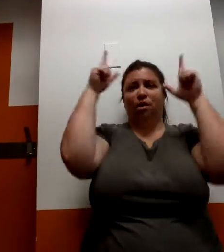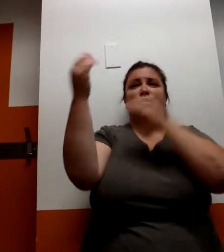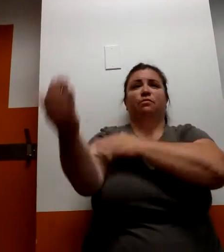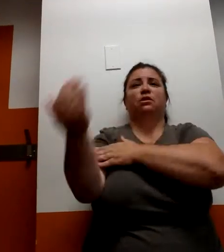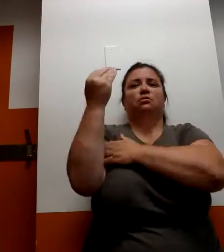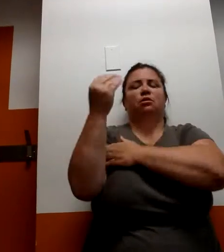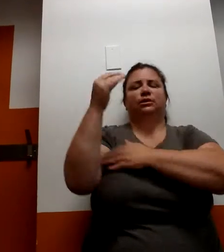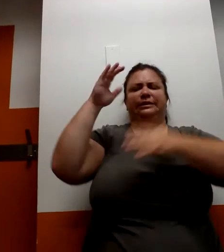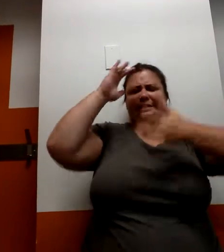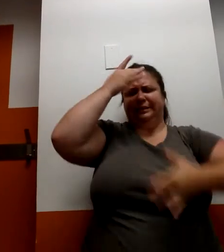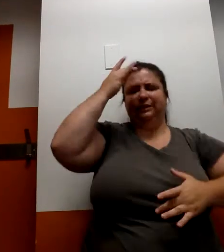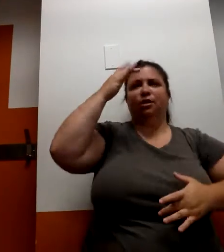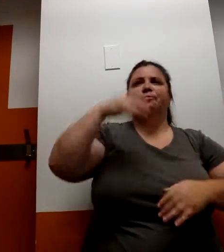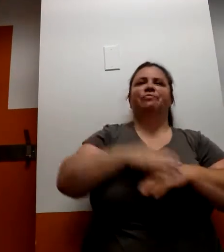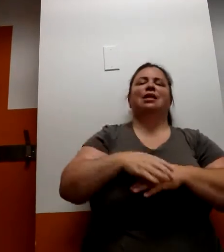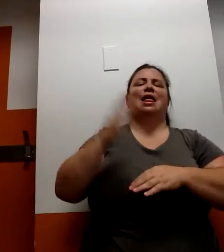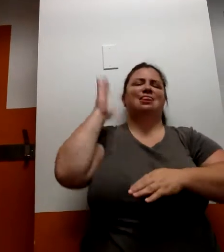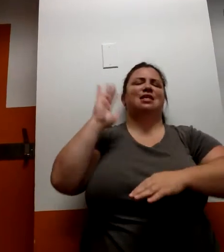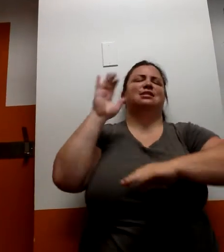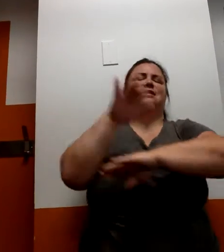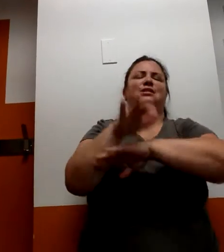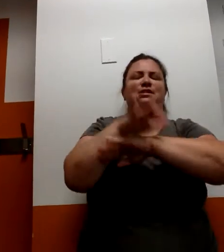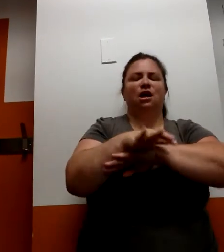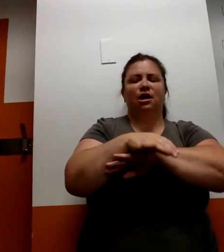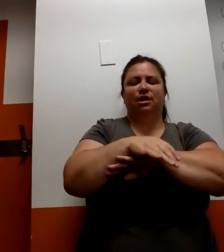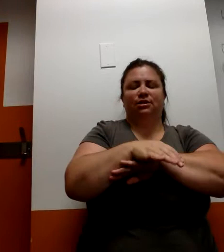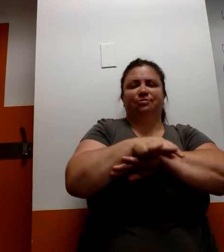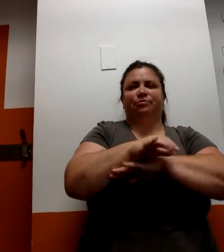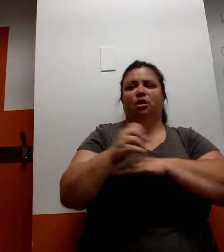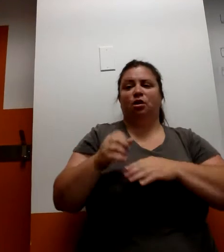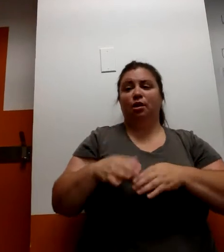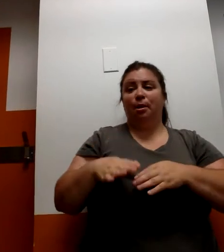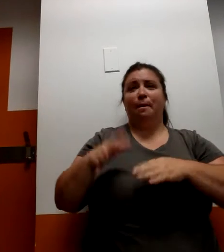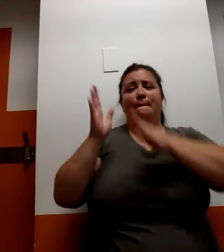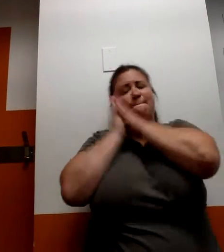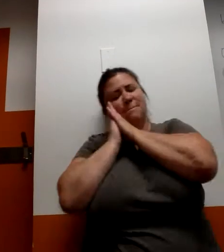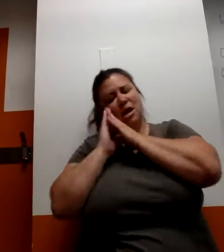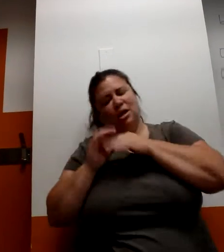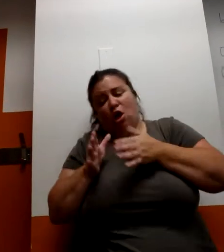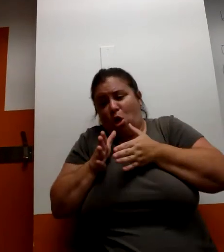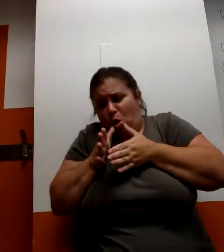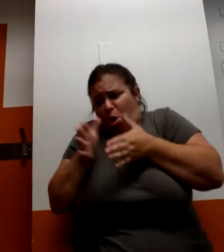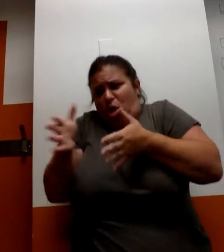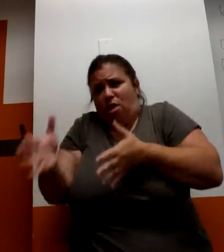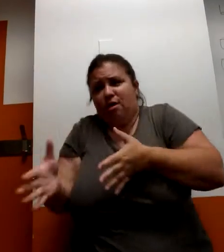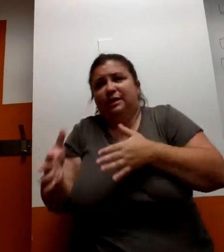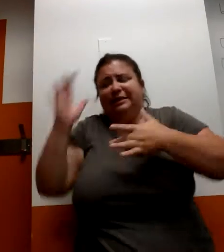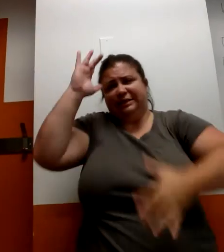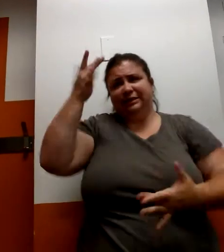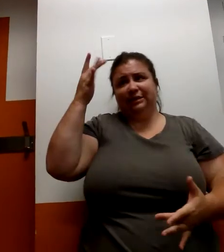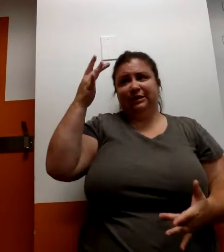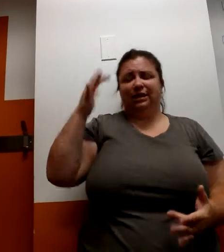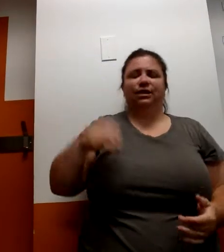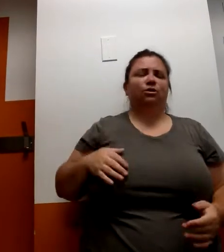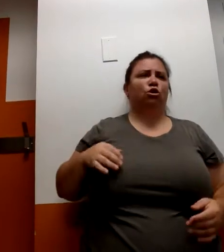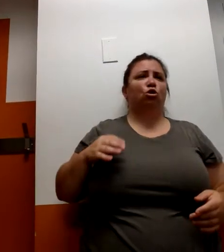night. You know what that means? What's that? He's not. You know what we discovered it was? Too